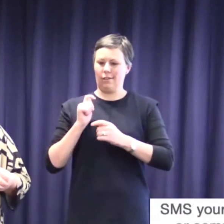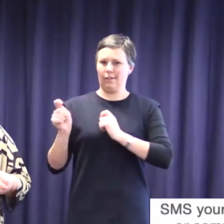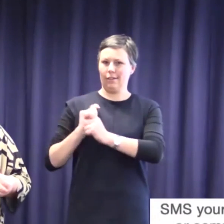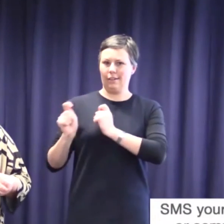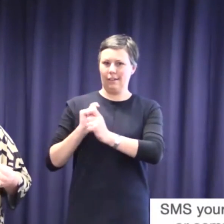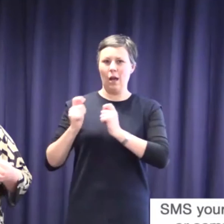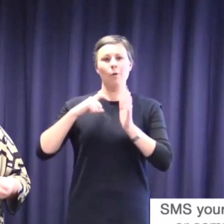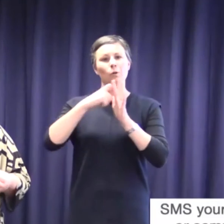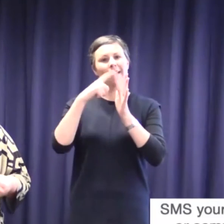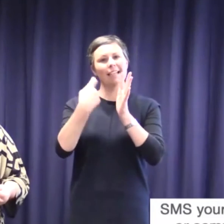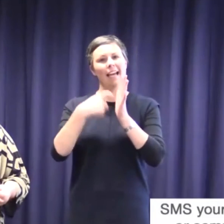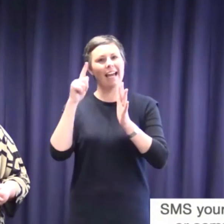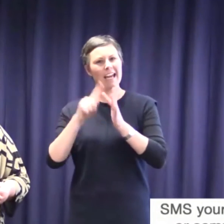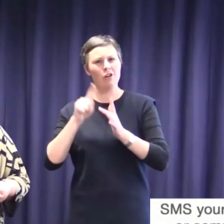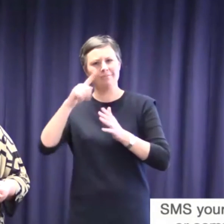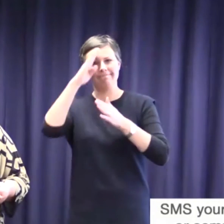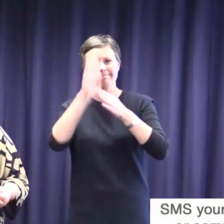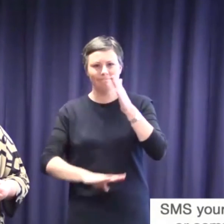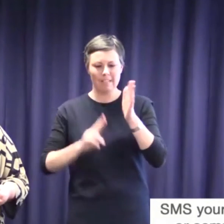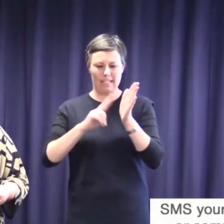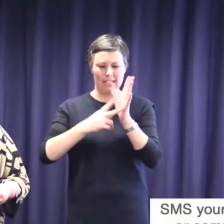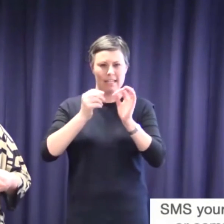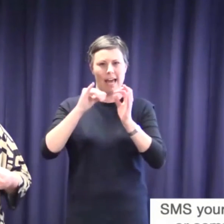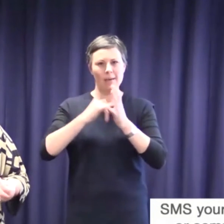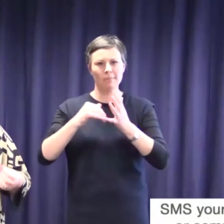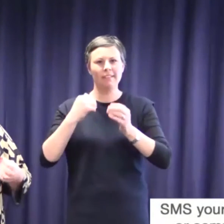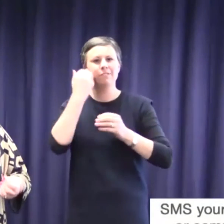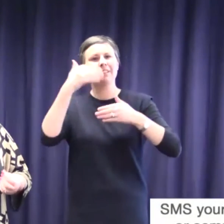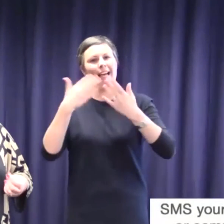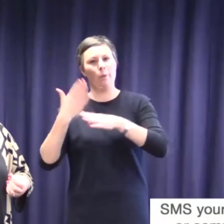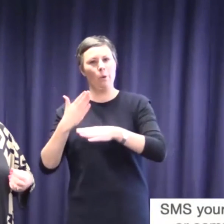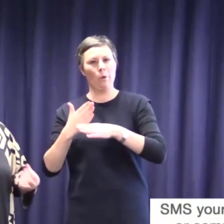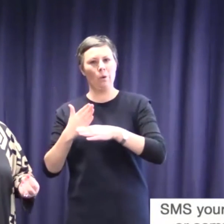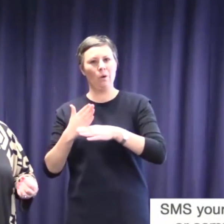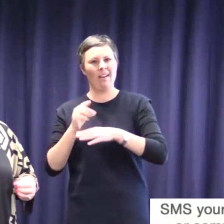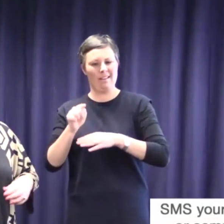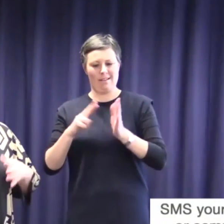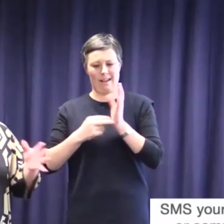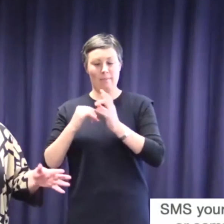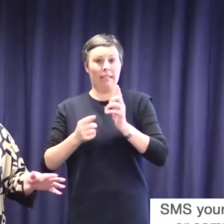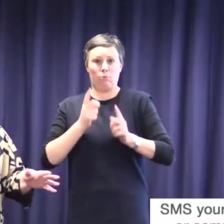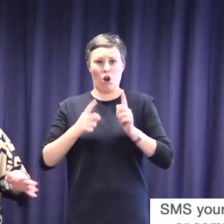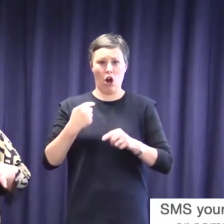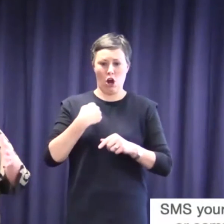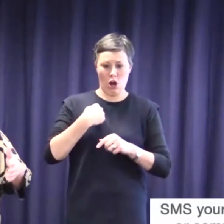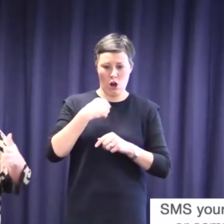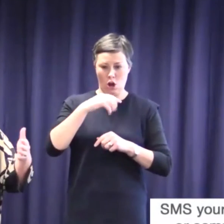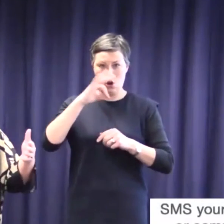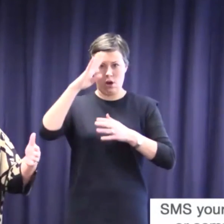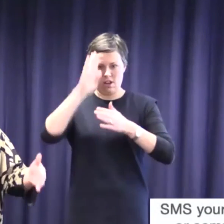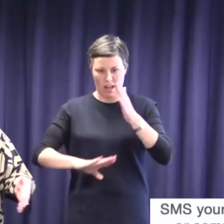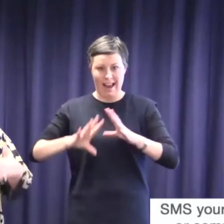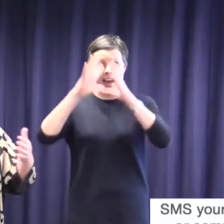Keri has responsibility for the day-to-day management of NABS, and sometimes I'm not always across